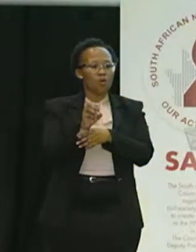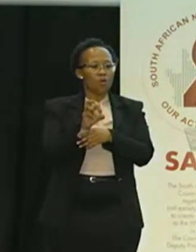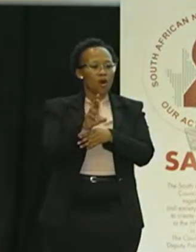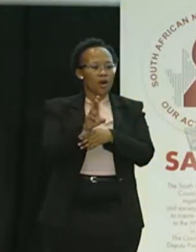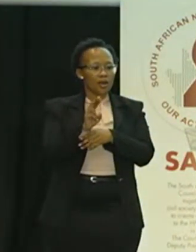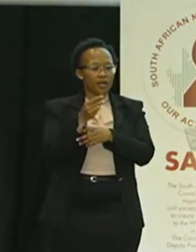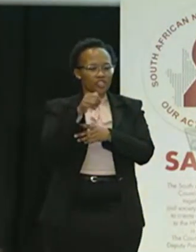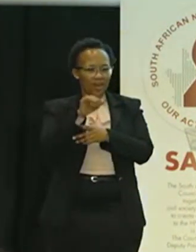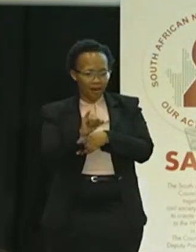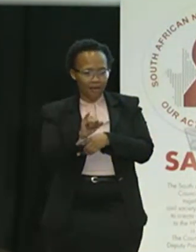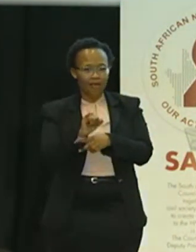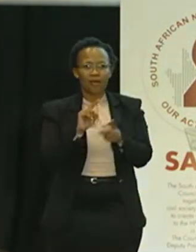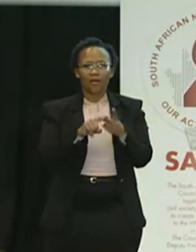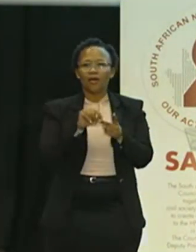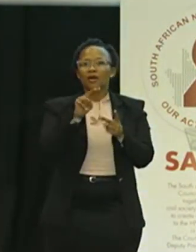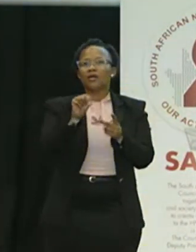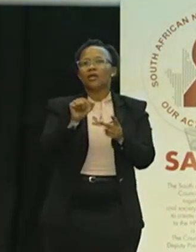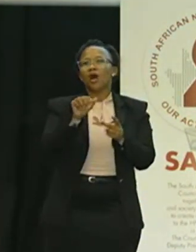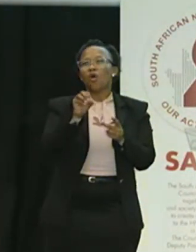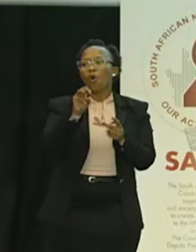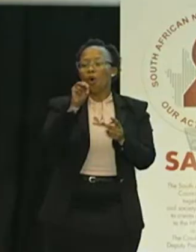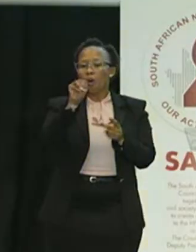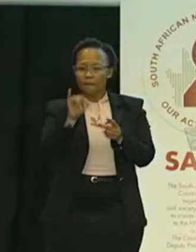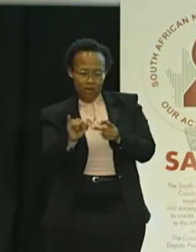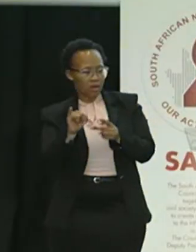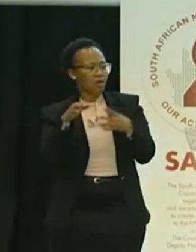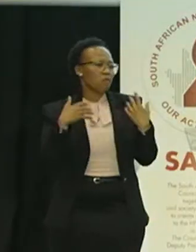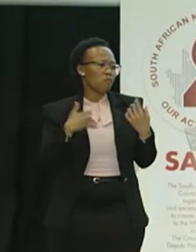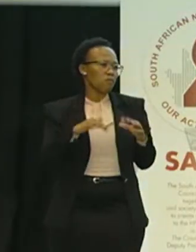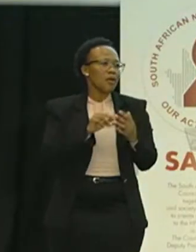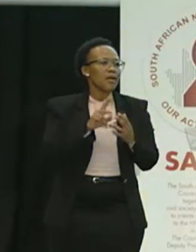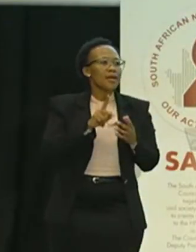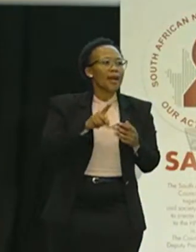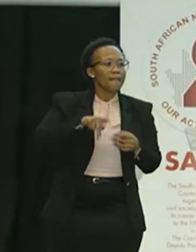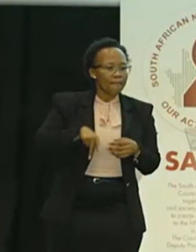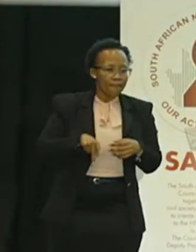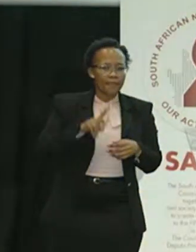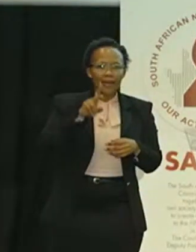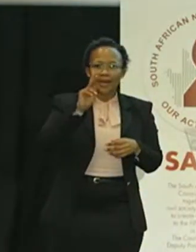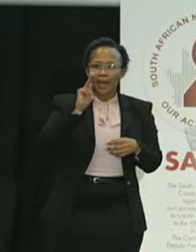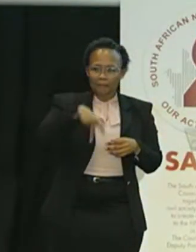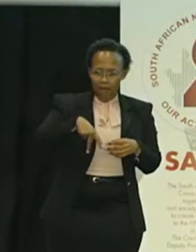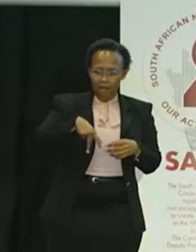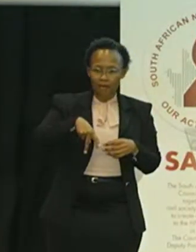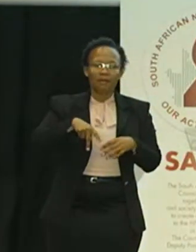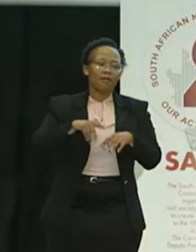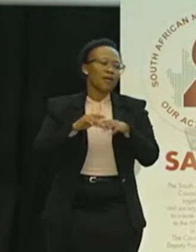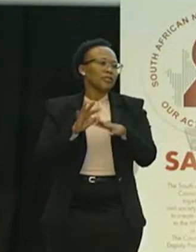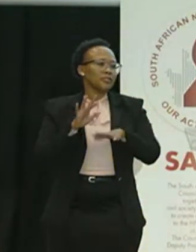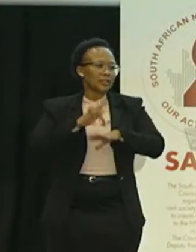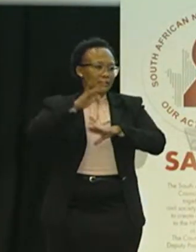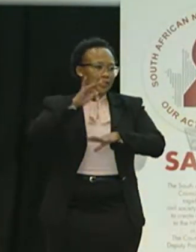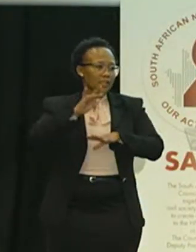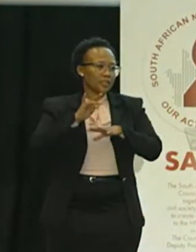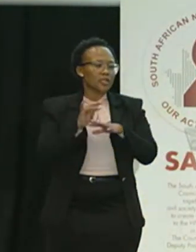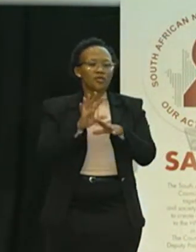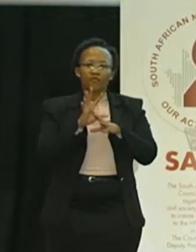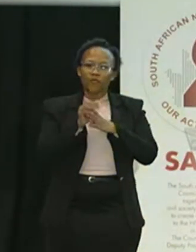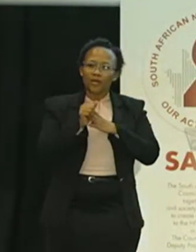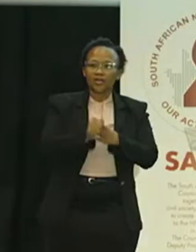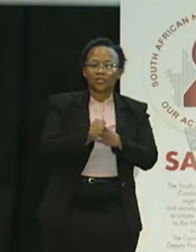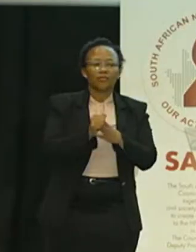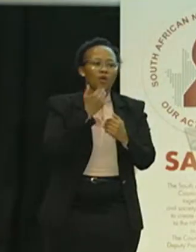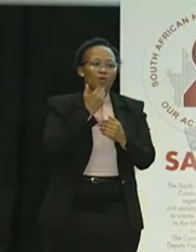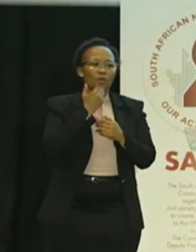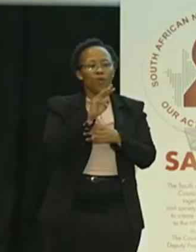and Naomi, that we are doing KP sensitization with this, under the leadership of Regina